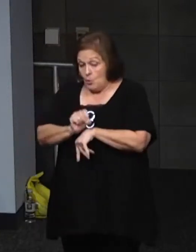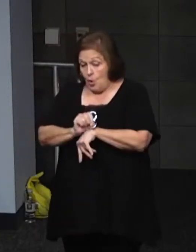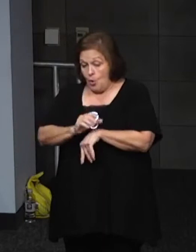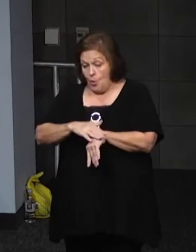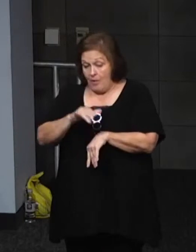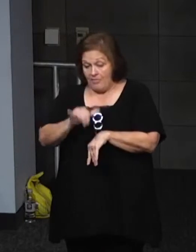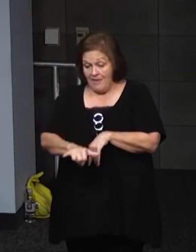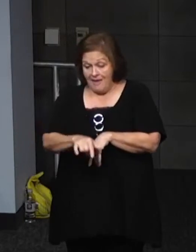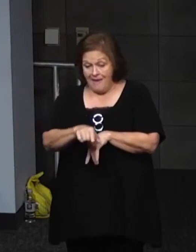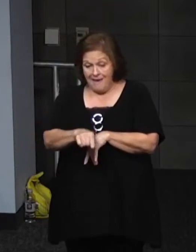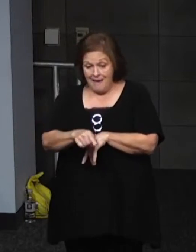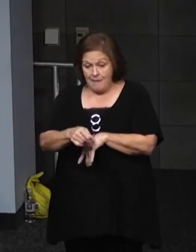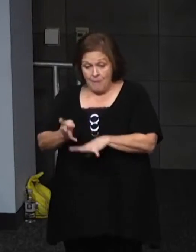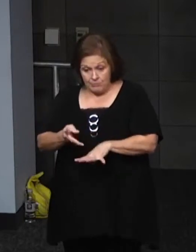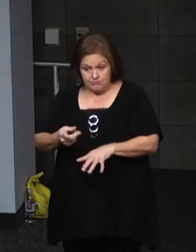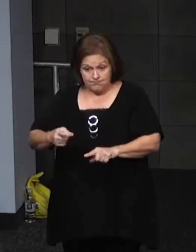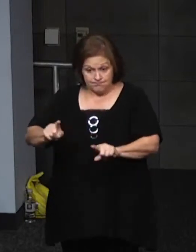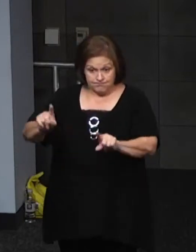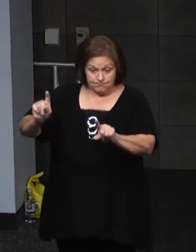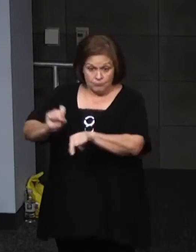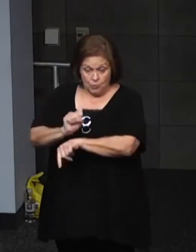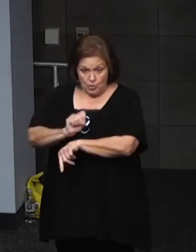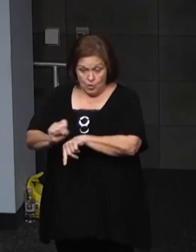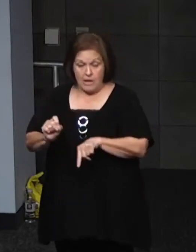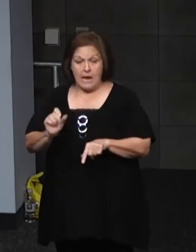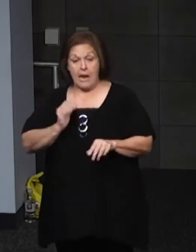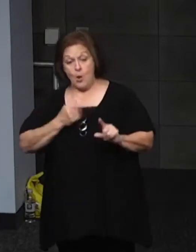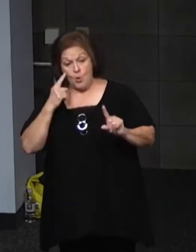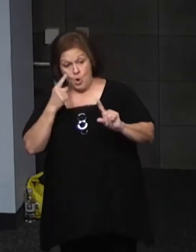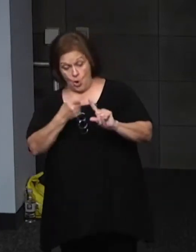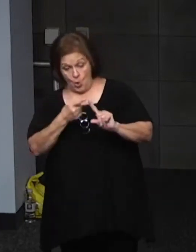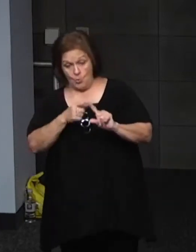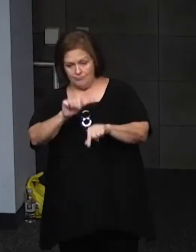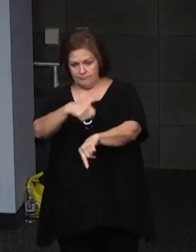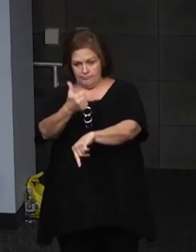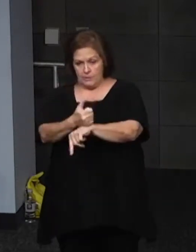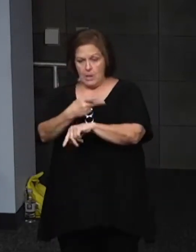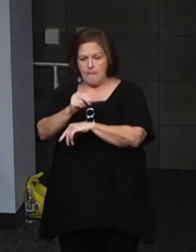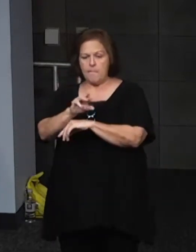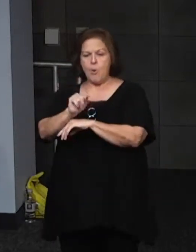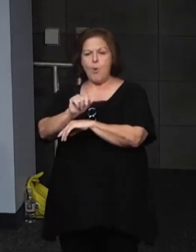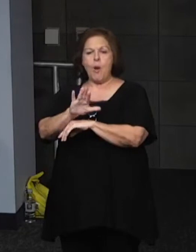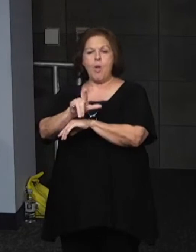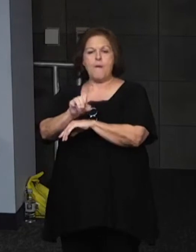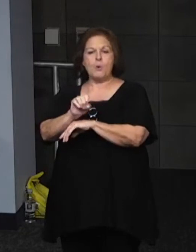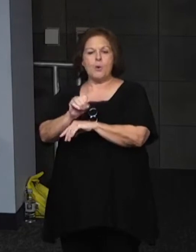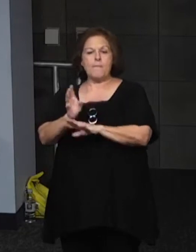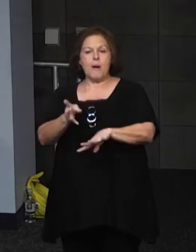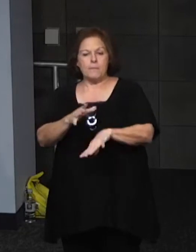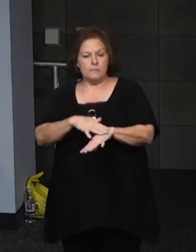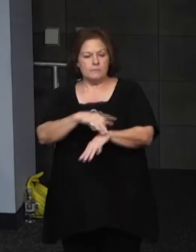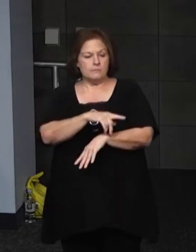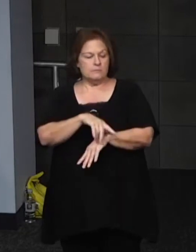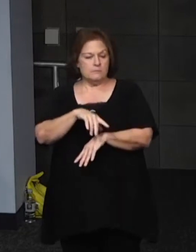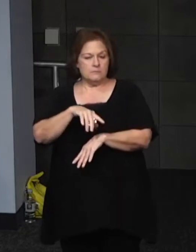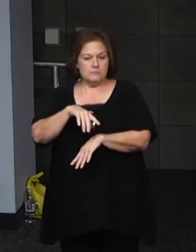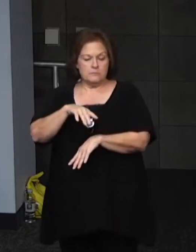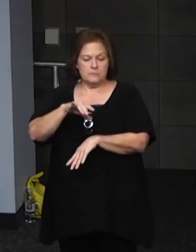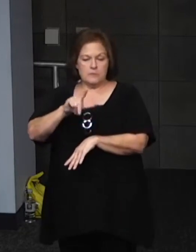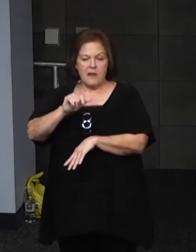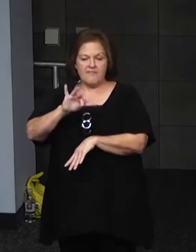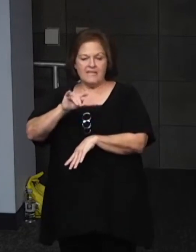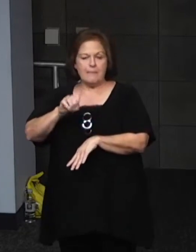pump station and get it operational. Our goal is to set those portable pumps along Jean Lafitte Boulevard, but that may be a